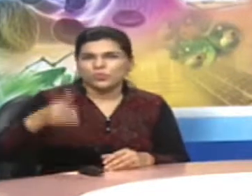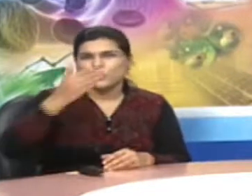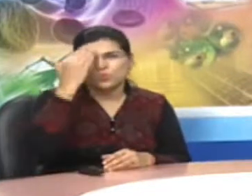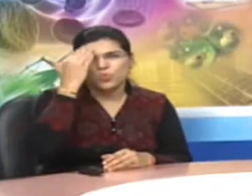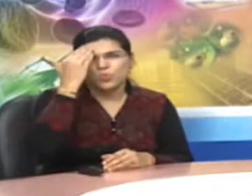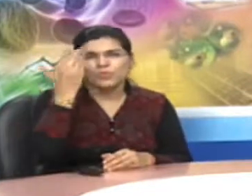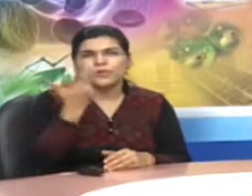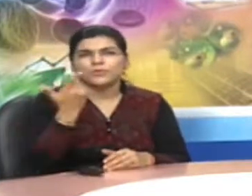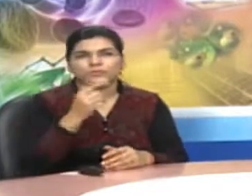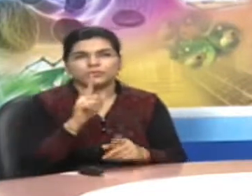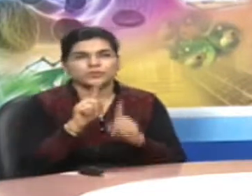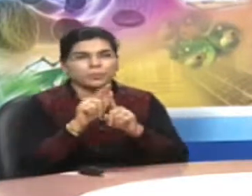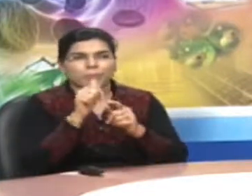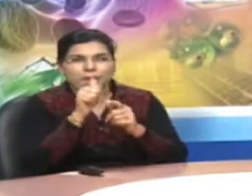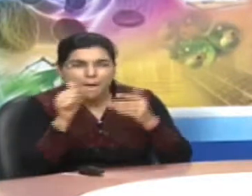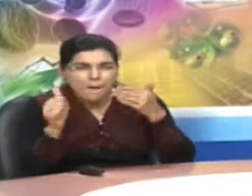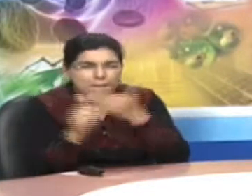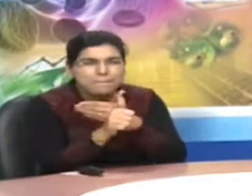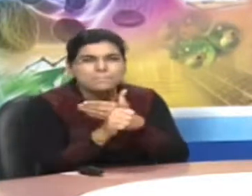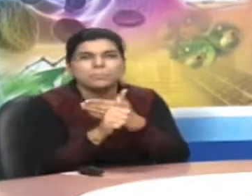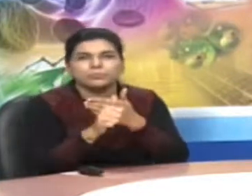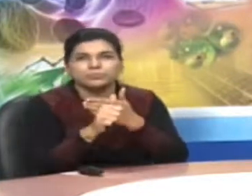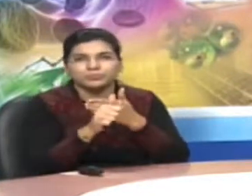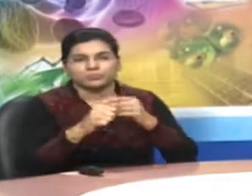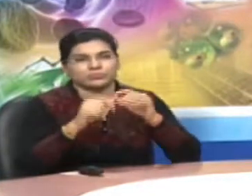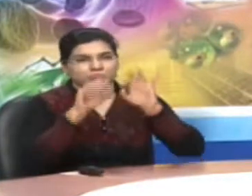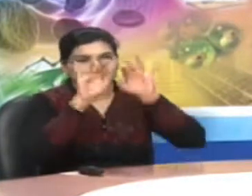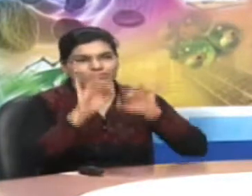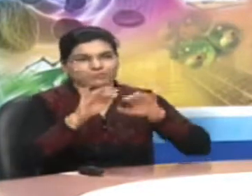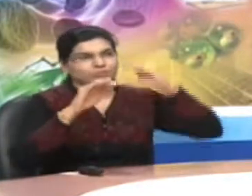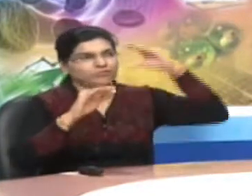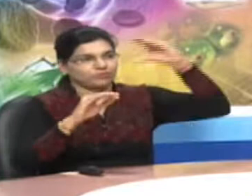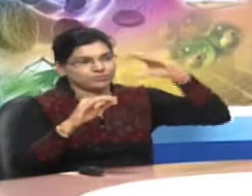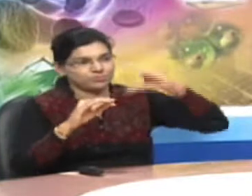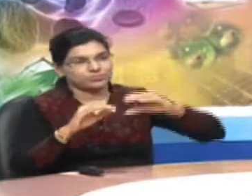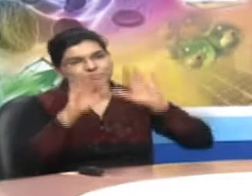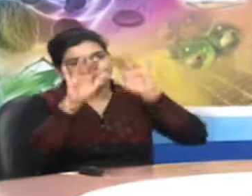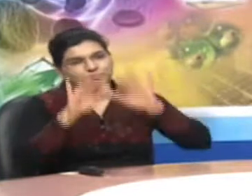So you see in the slides, if you want to hide a particular slide